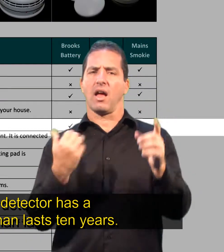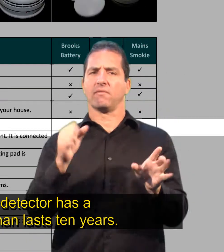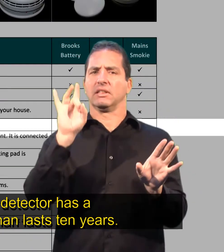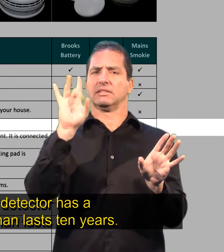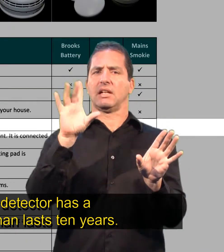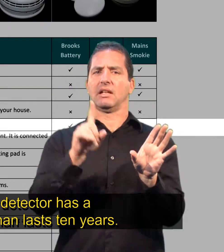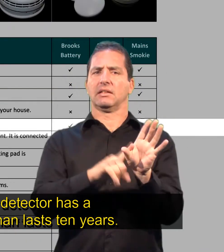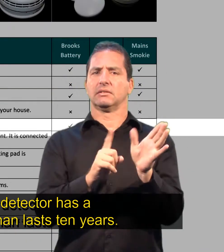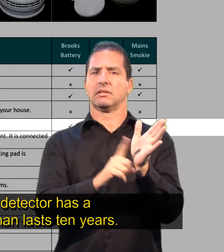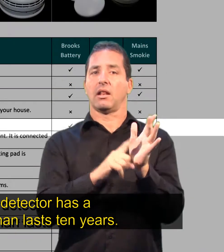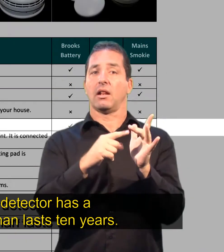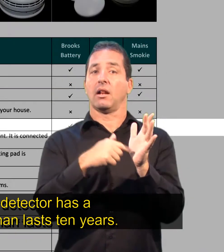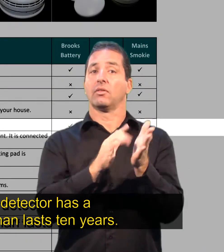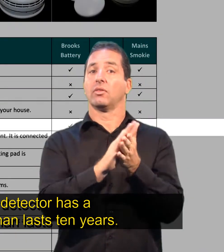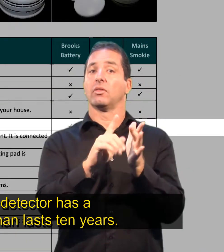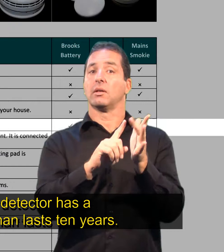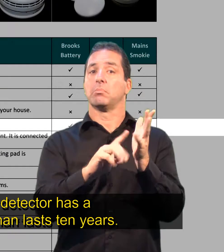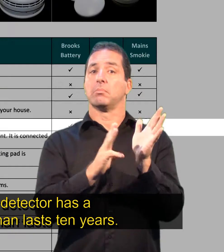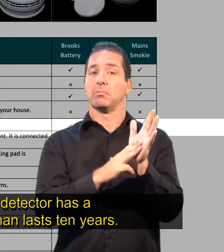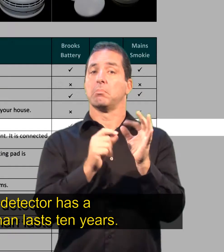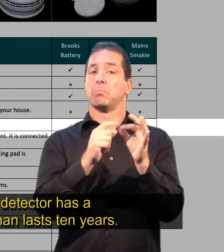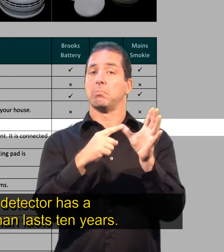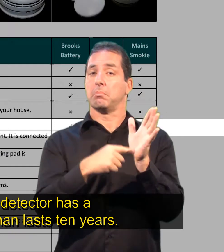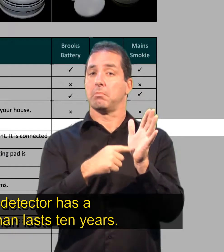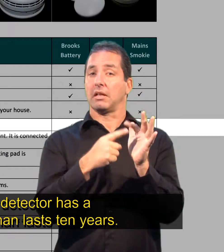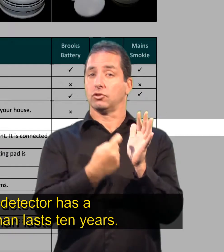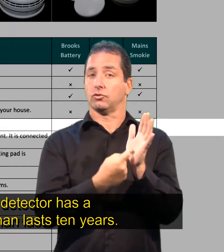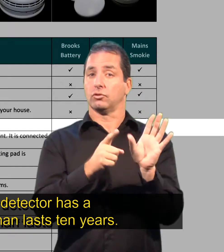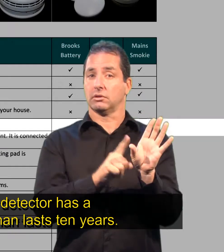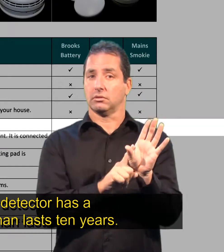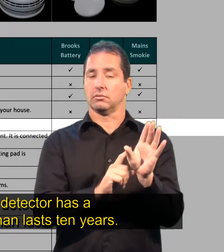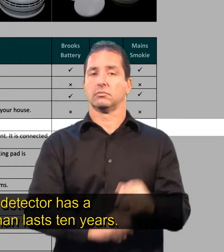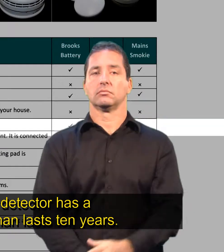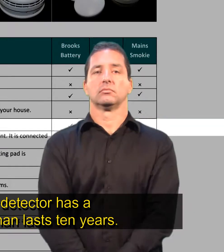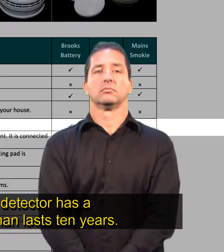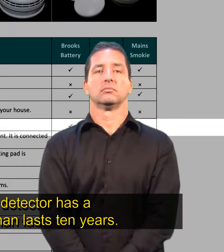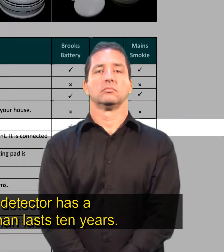The smoke detector has a lithium battery that lasts 10 years.